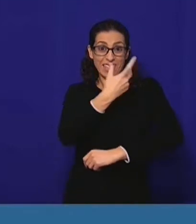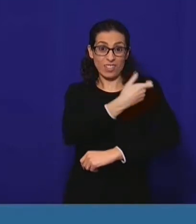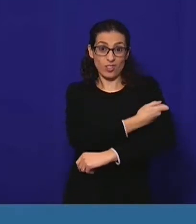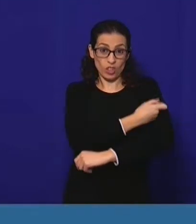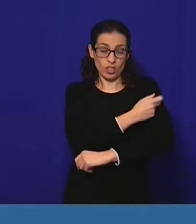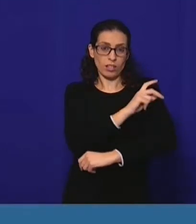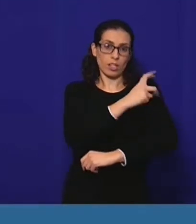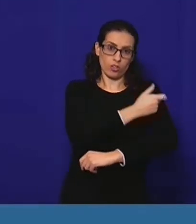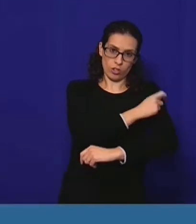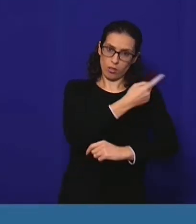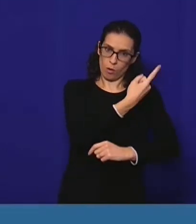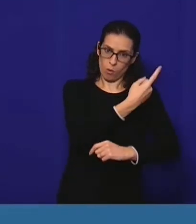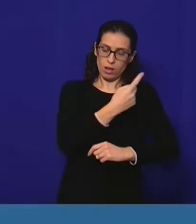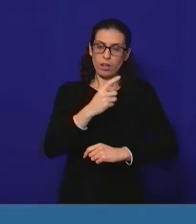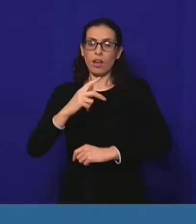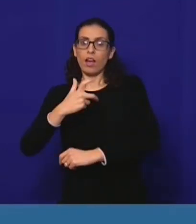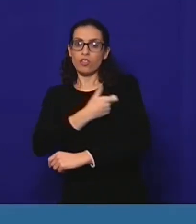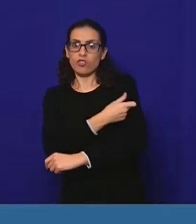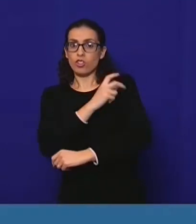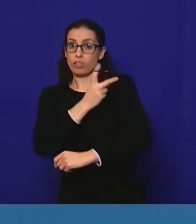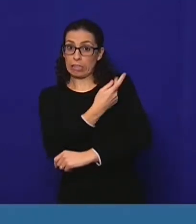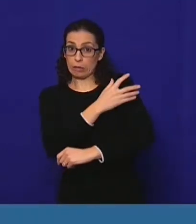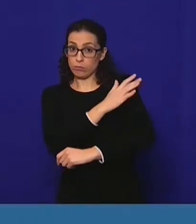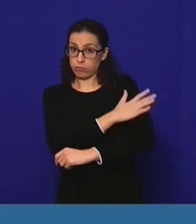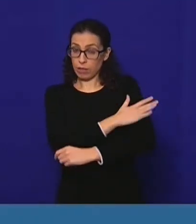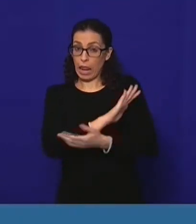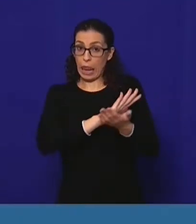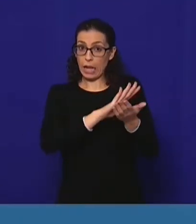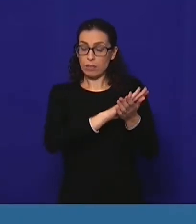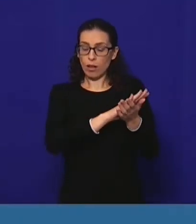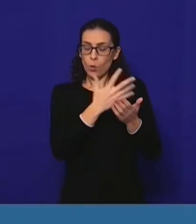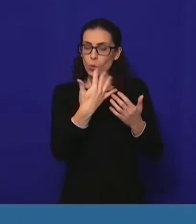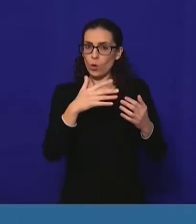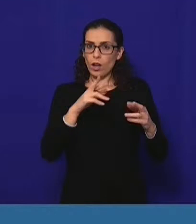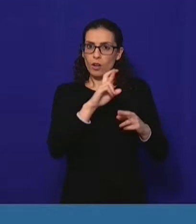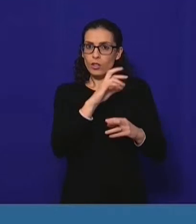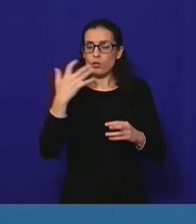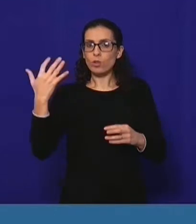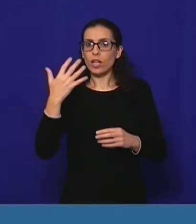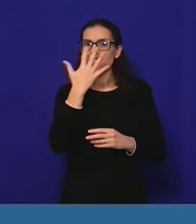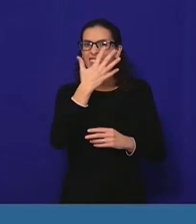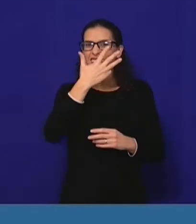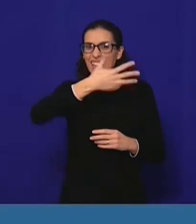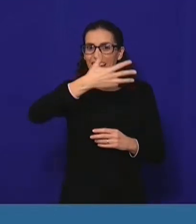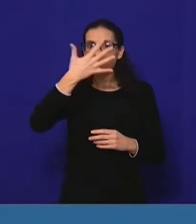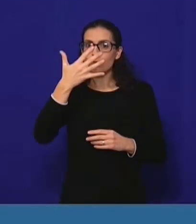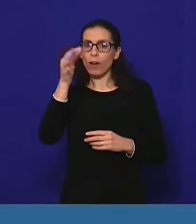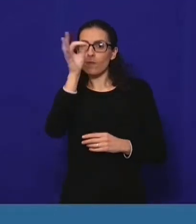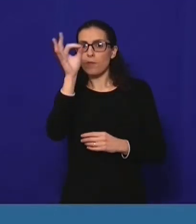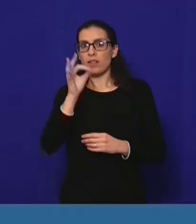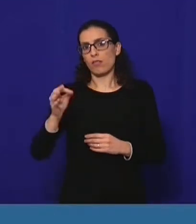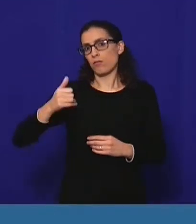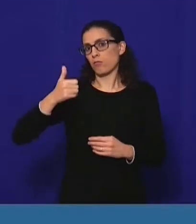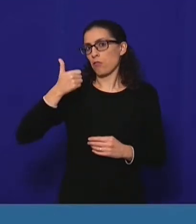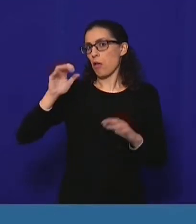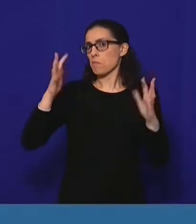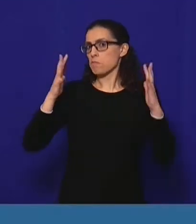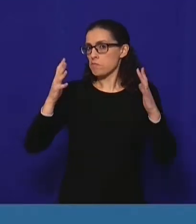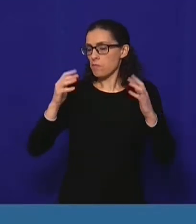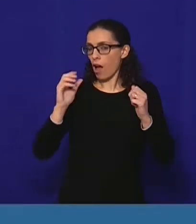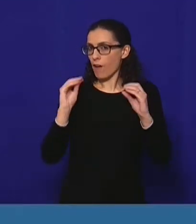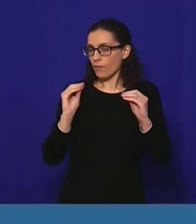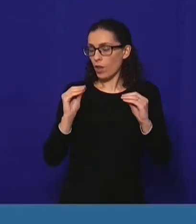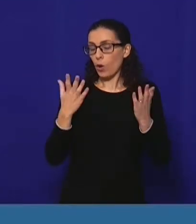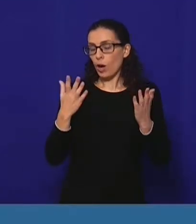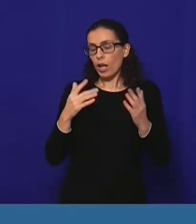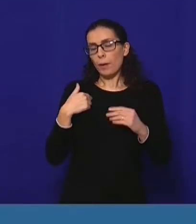hija tajjeb ħafna meta tħares lejn il-vaccines u allura hemmhekk issa fl-aħħar għandna dan id-dawl li